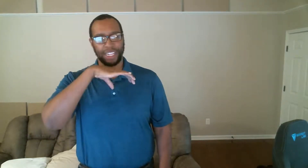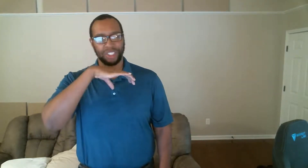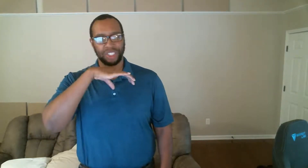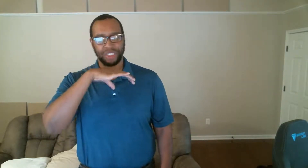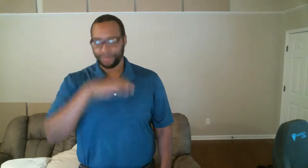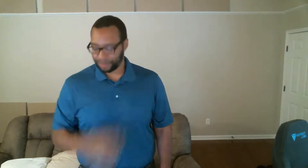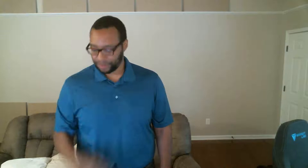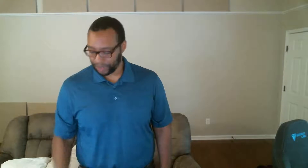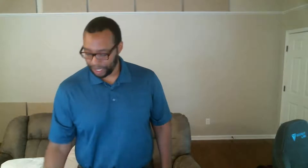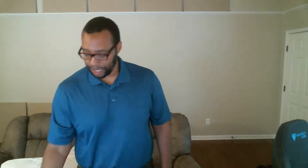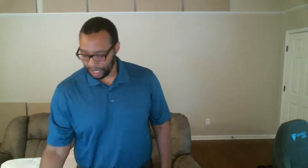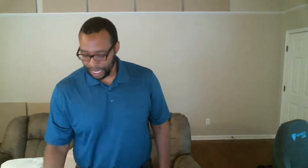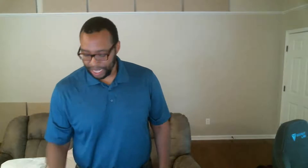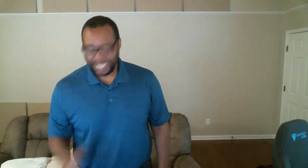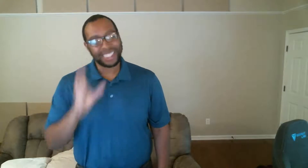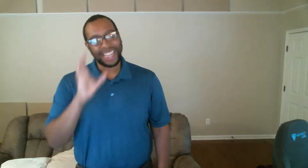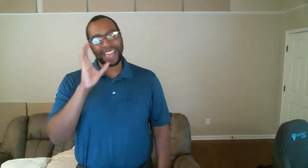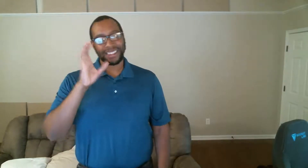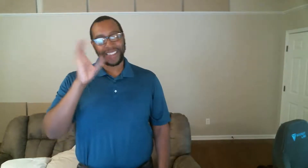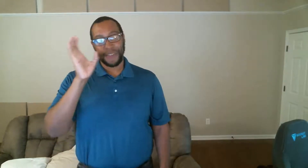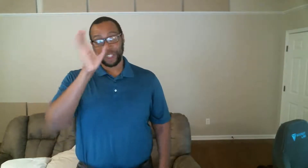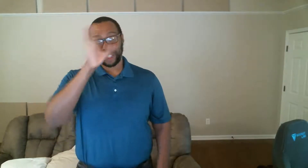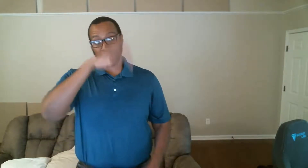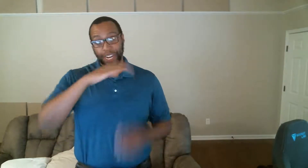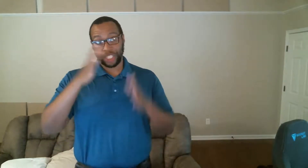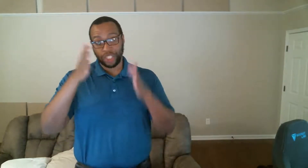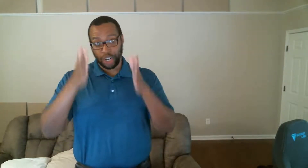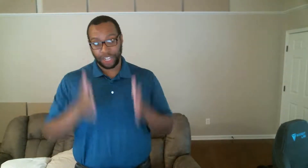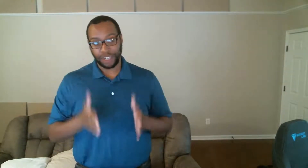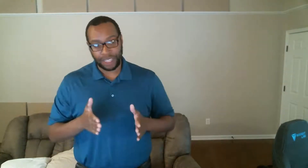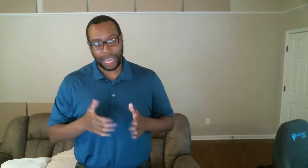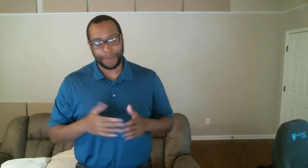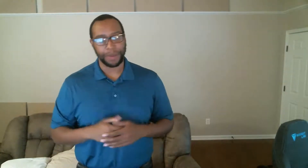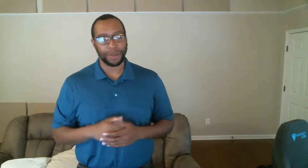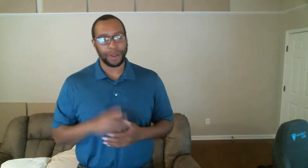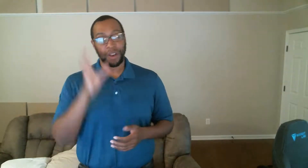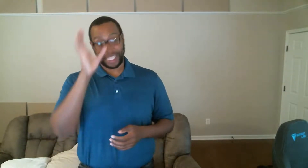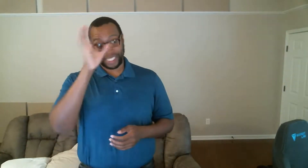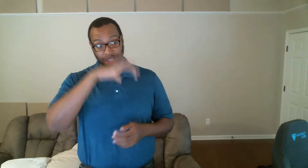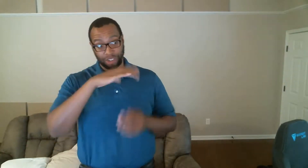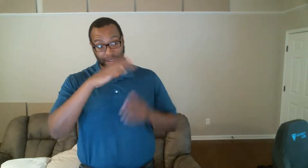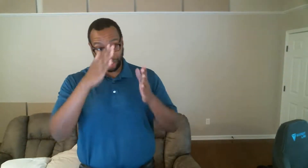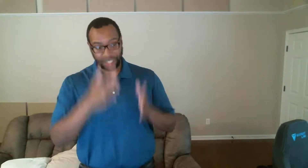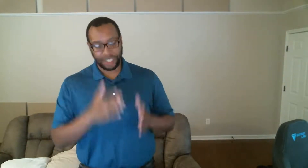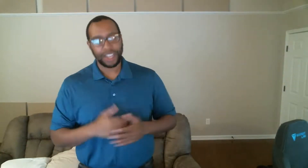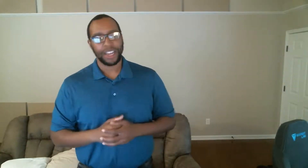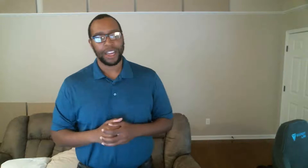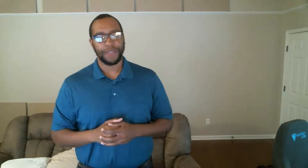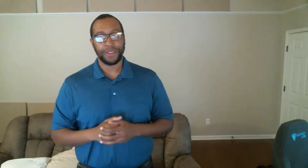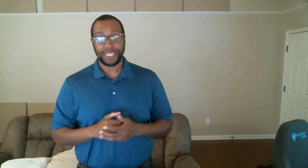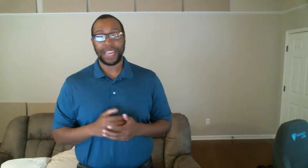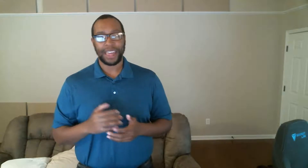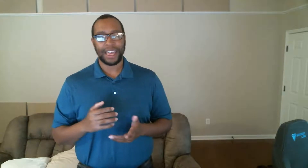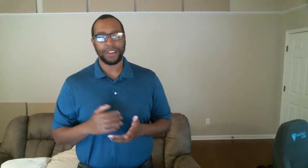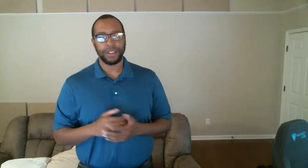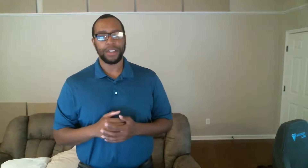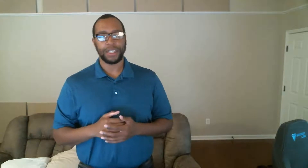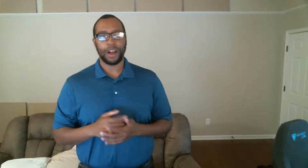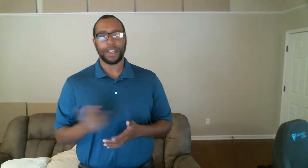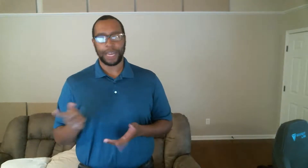strange. This is not the sign for stranger. A lot of people go, oh, that's a stranger. If you say that, you're literally calling that